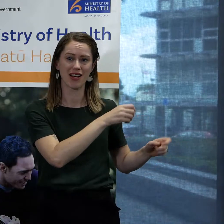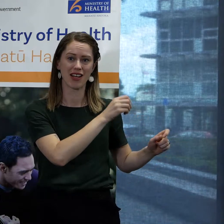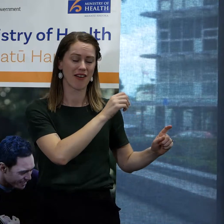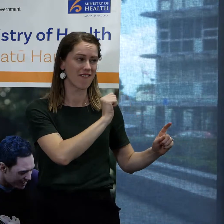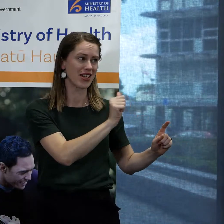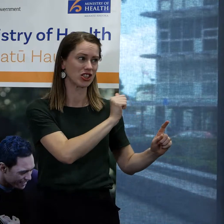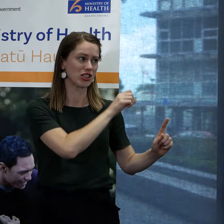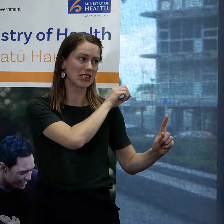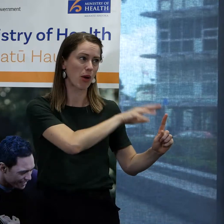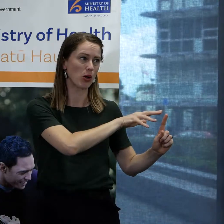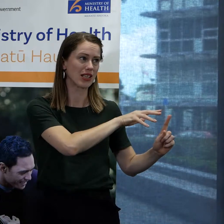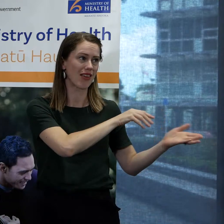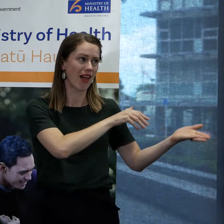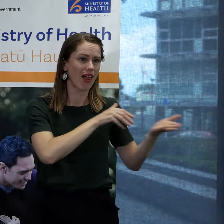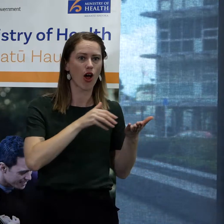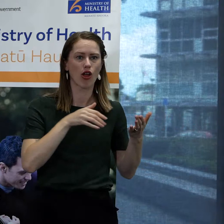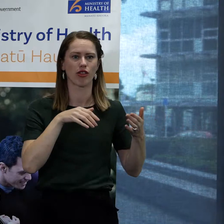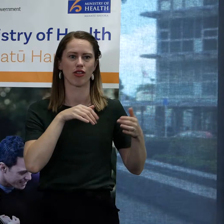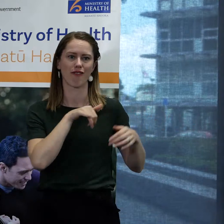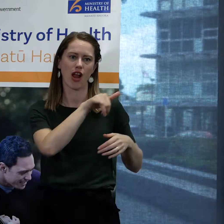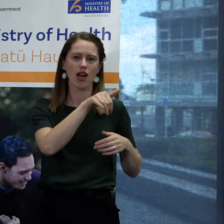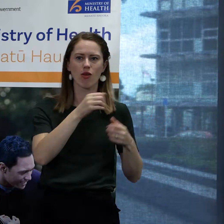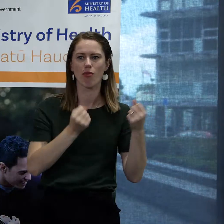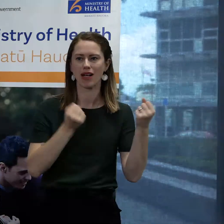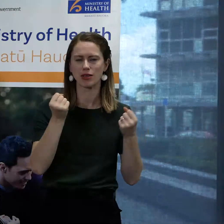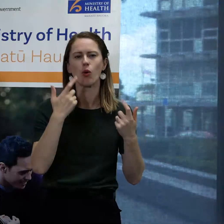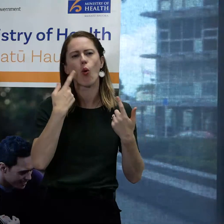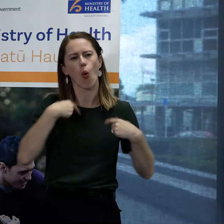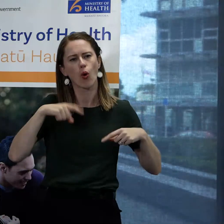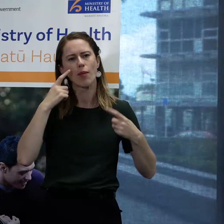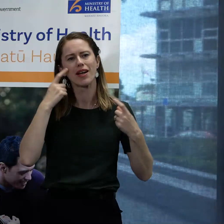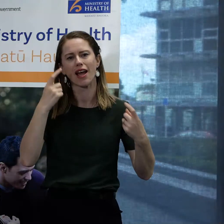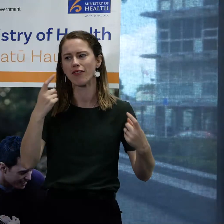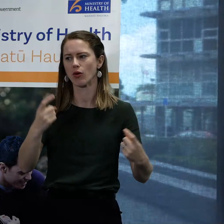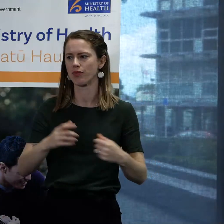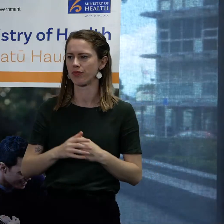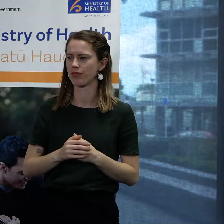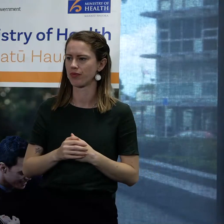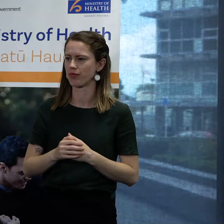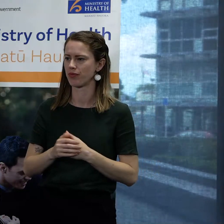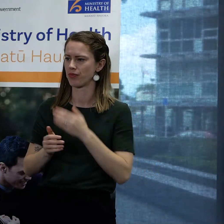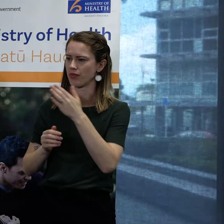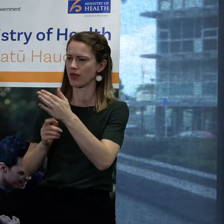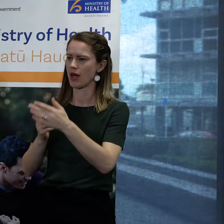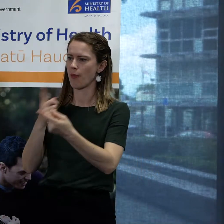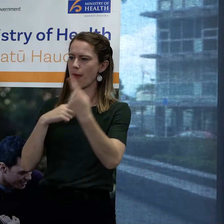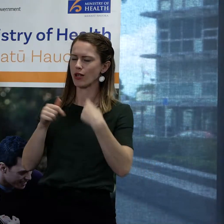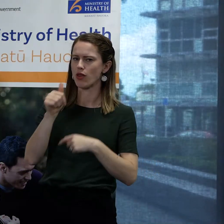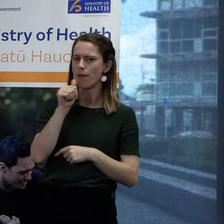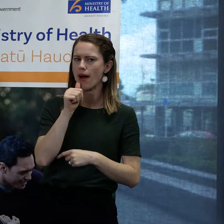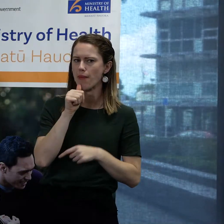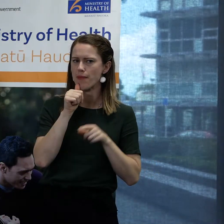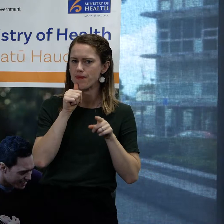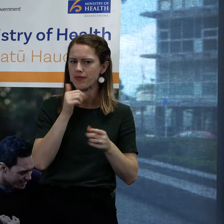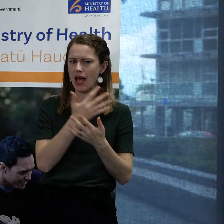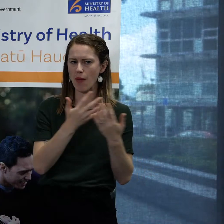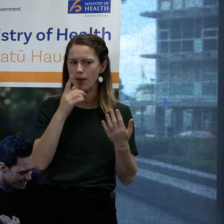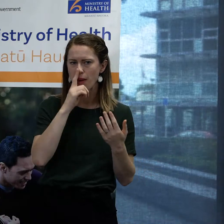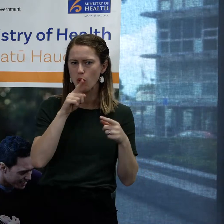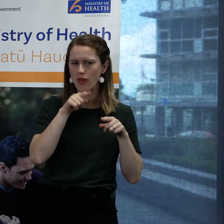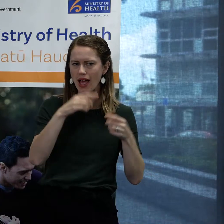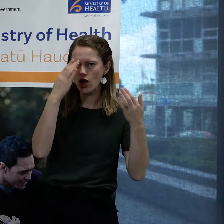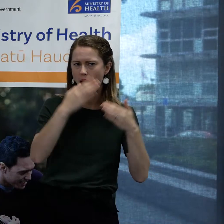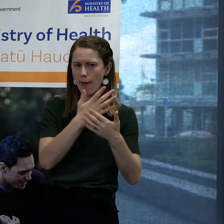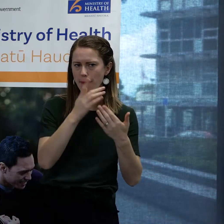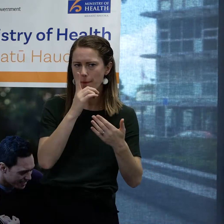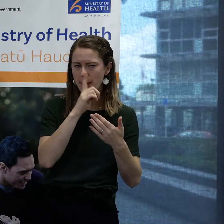exposed and are sitting next to you on a flight or on the bus. How many Can people? I ask you about back to the pub briefly? Yes. Do you know how many people were in the pub that night